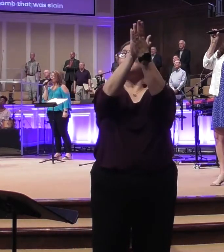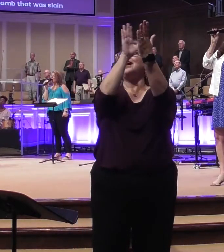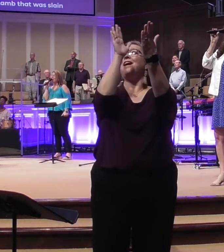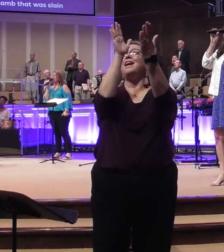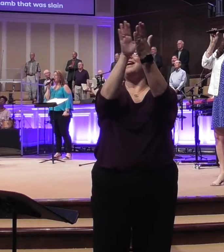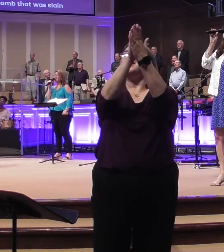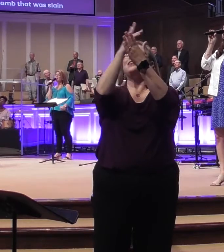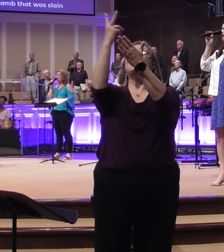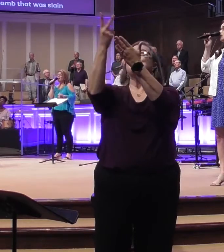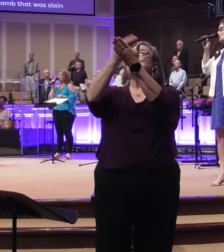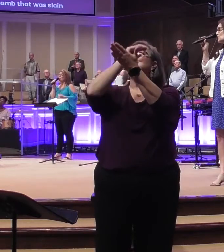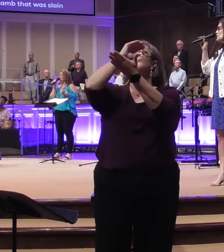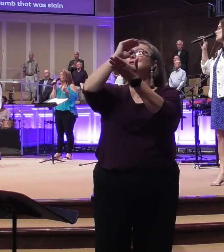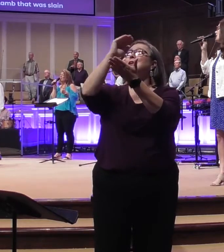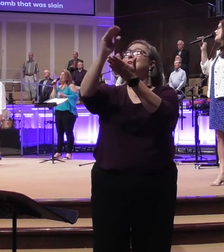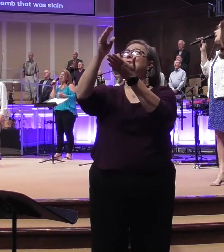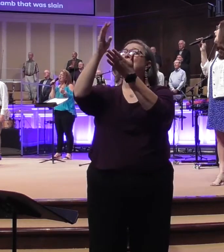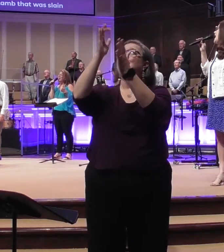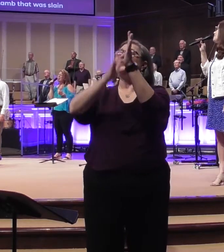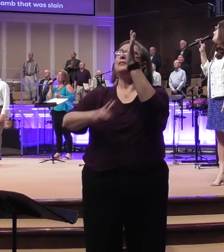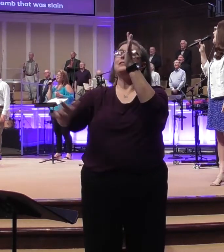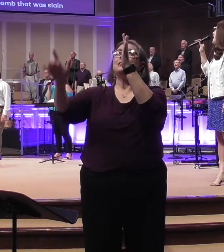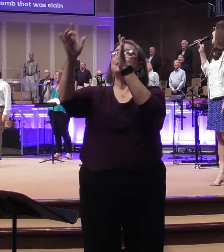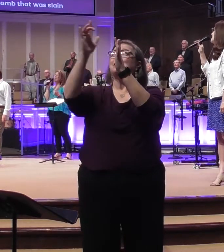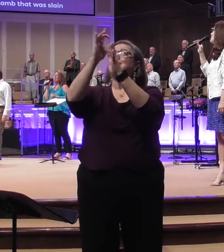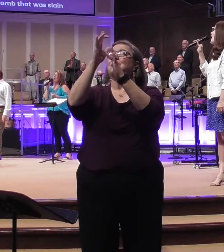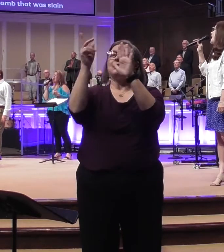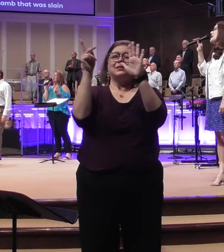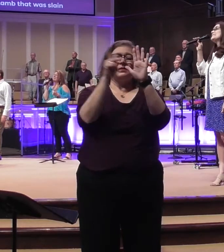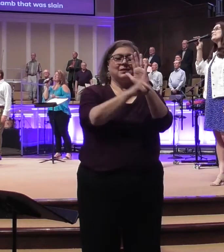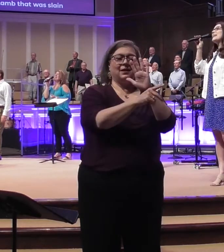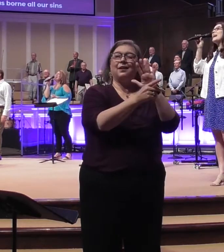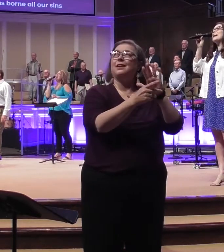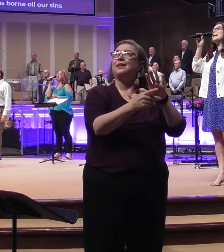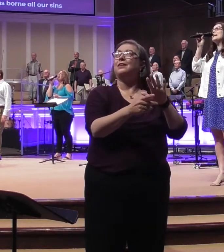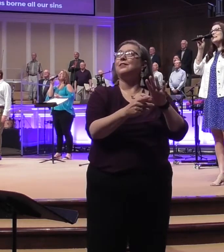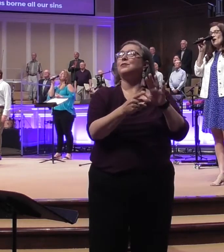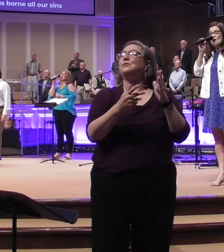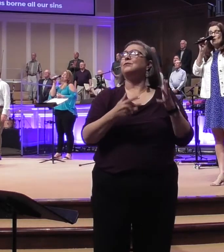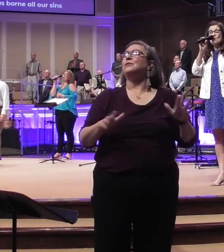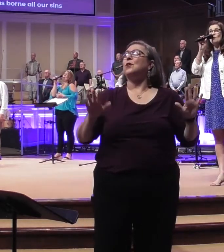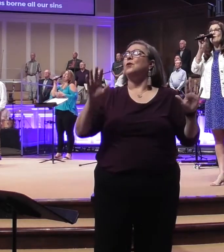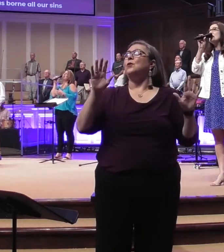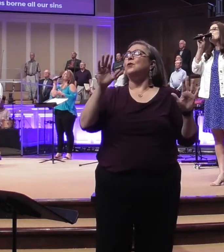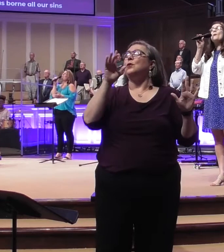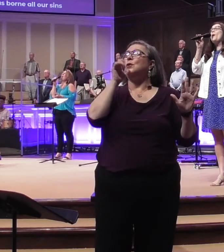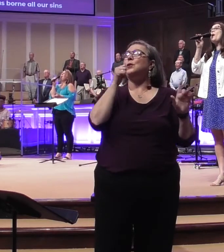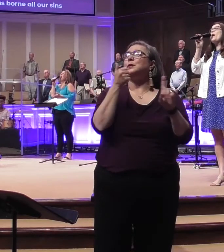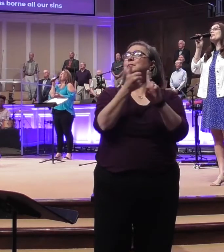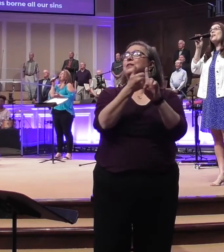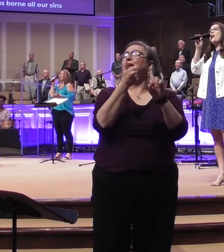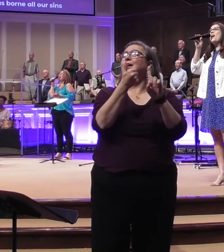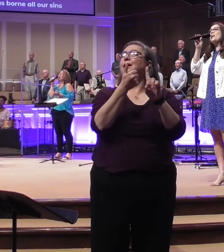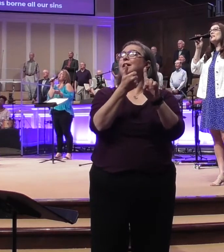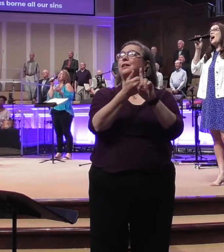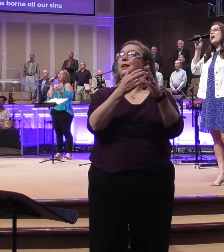and praise to the Lamb that was slain, who has put